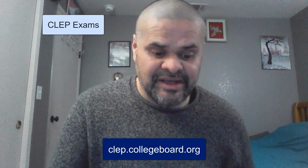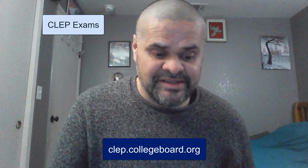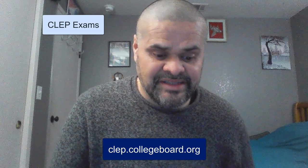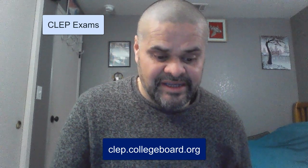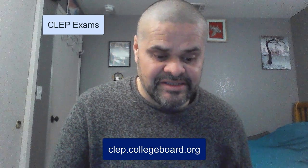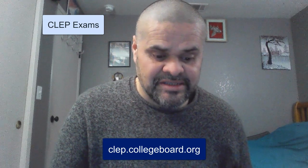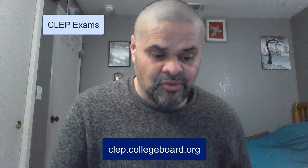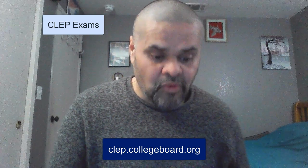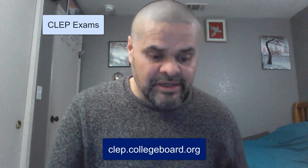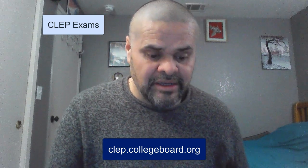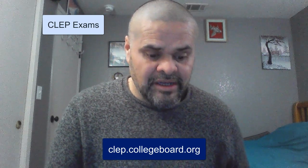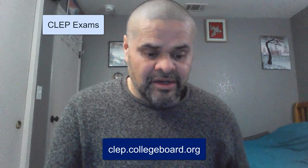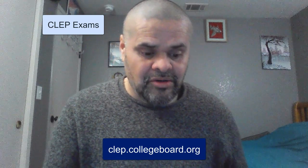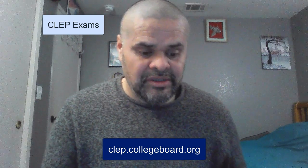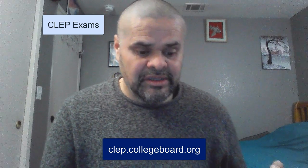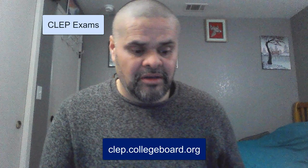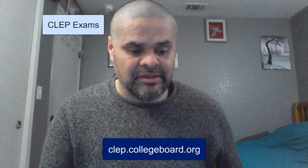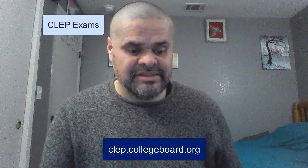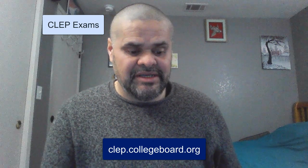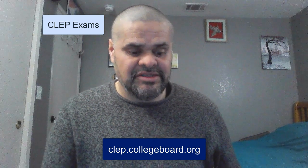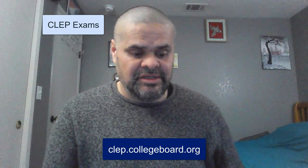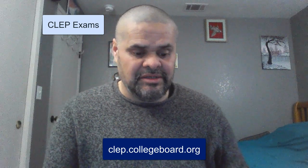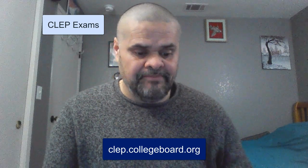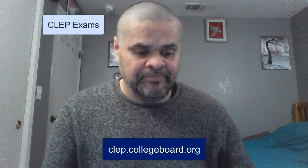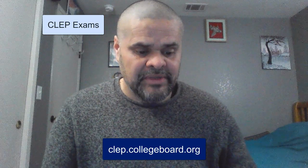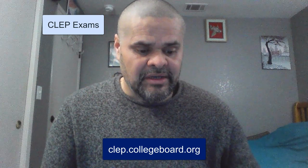United States, 1, early colonization,